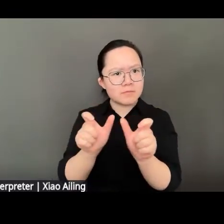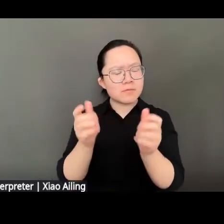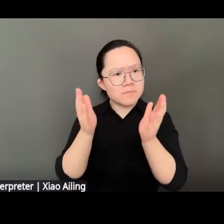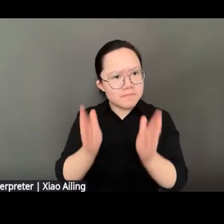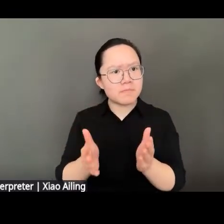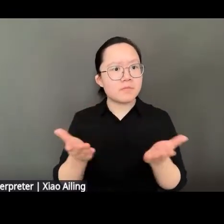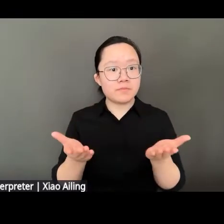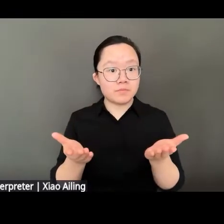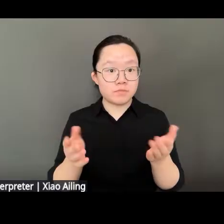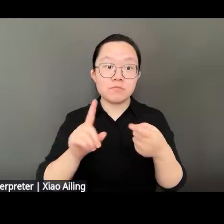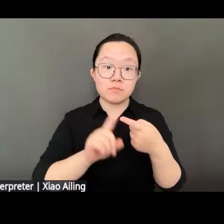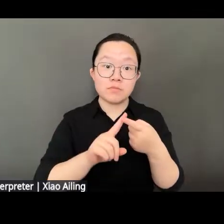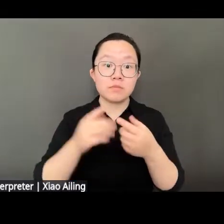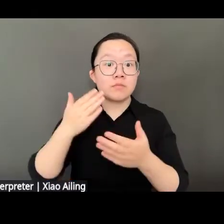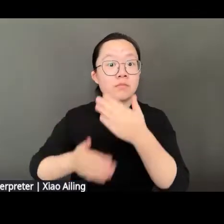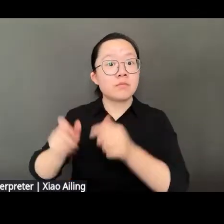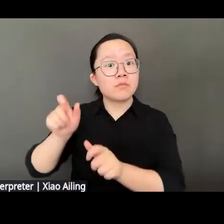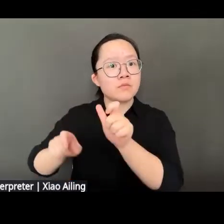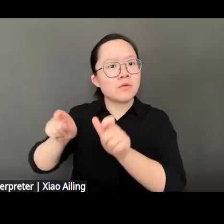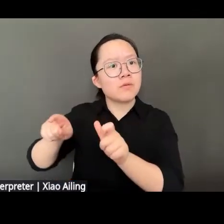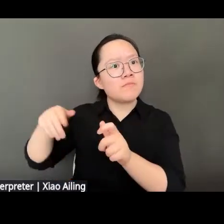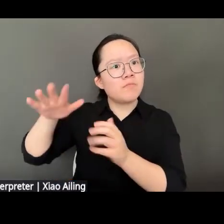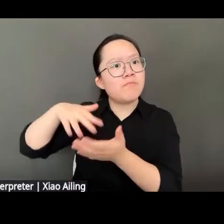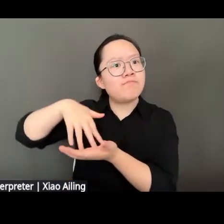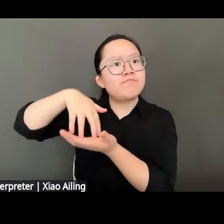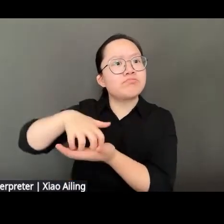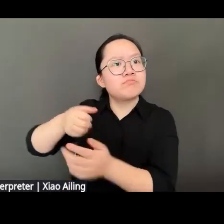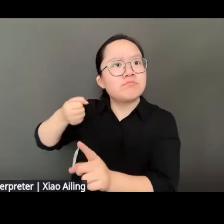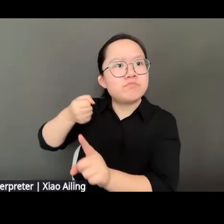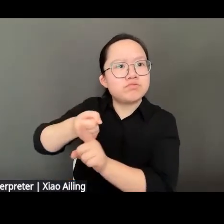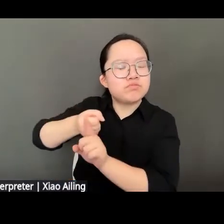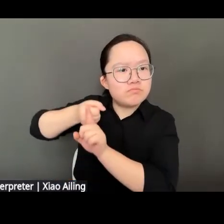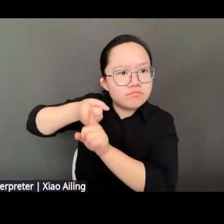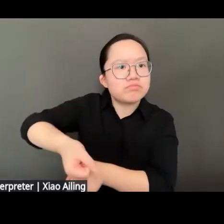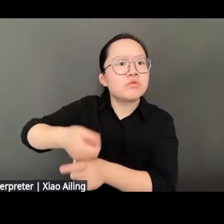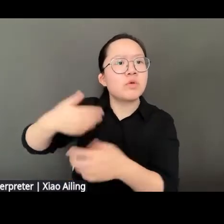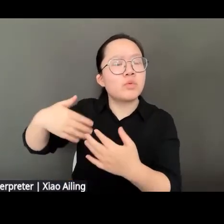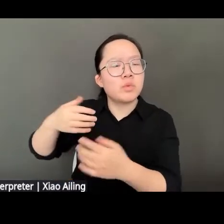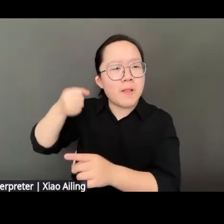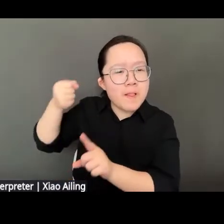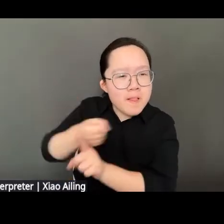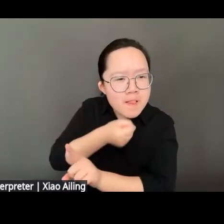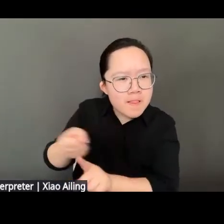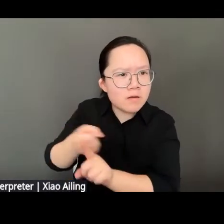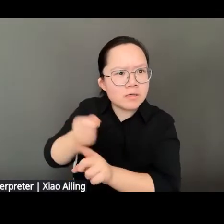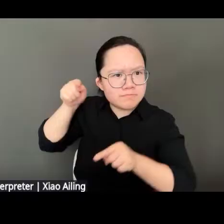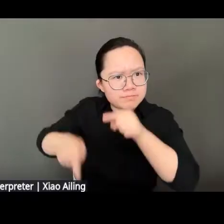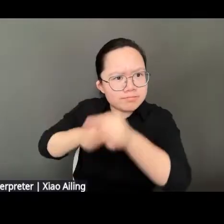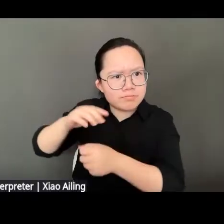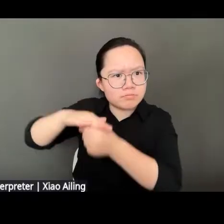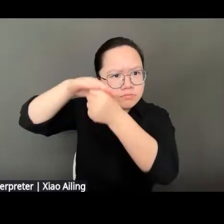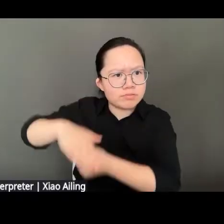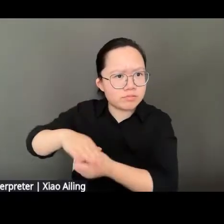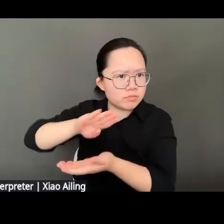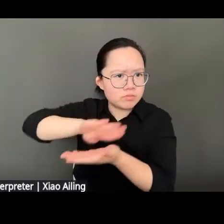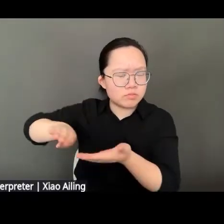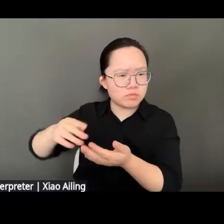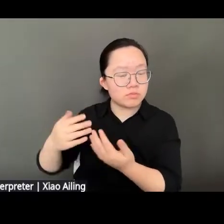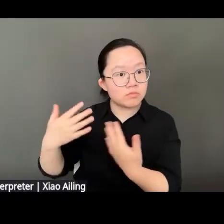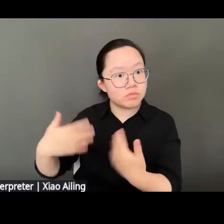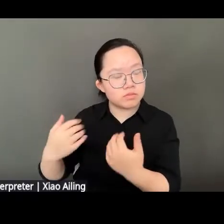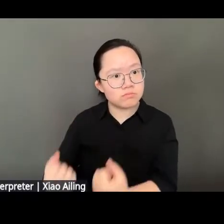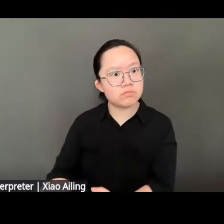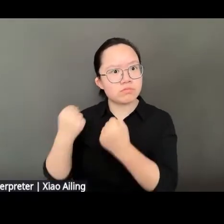also face significant barriers to accessing justice. If you are working with people with disabilities, you need